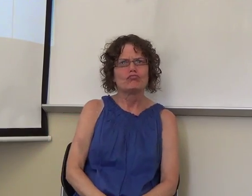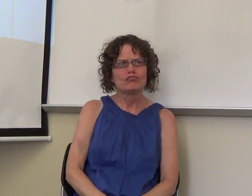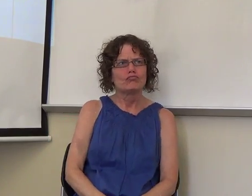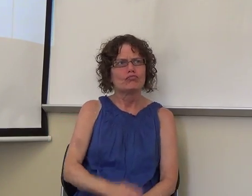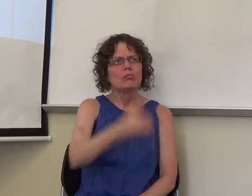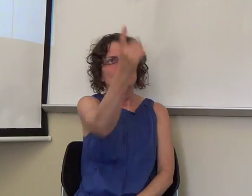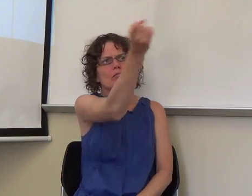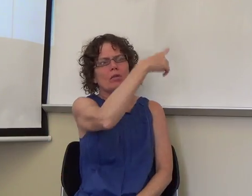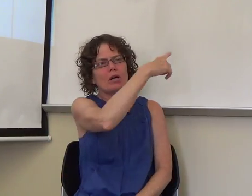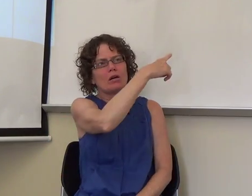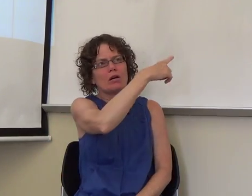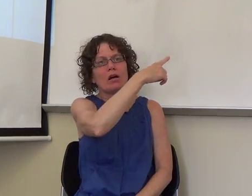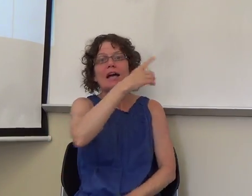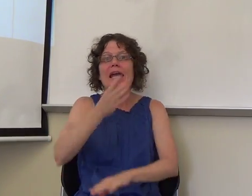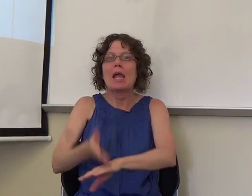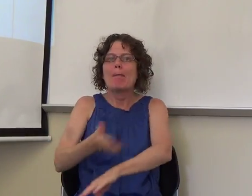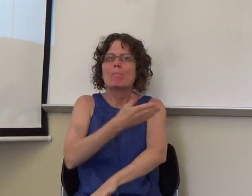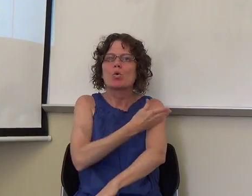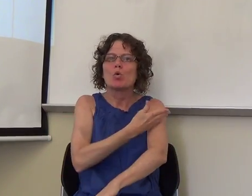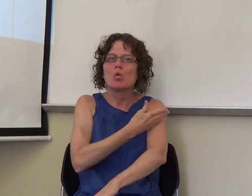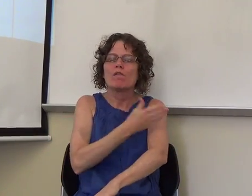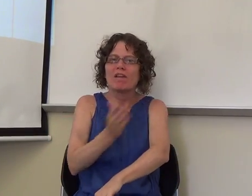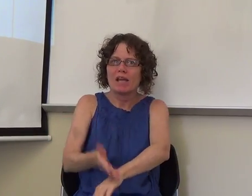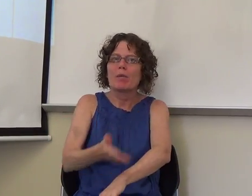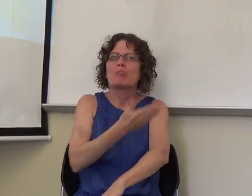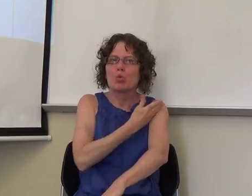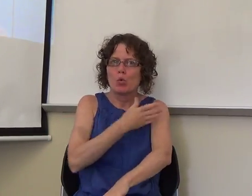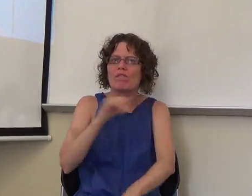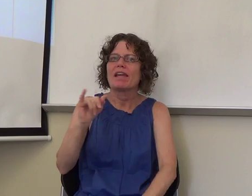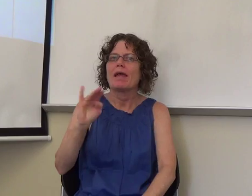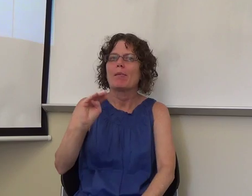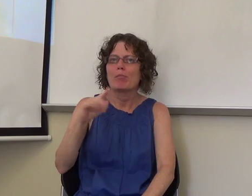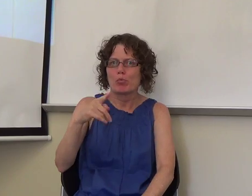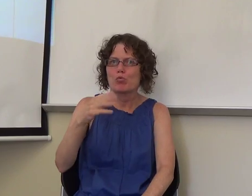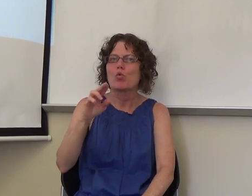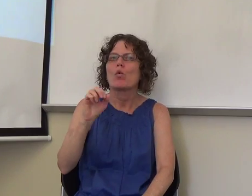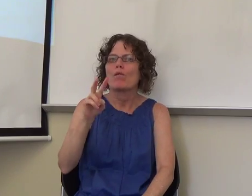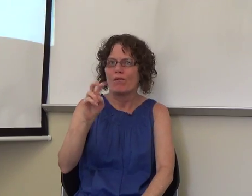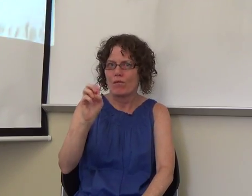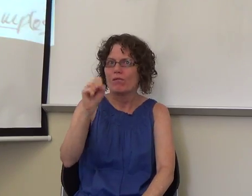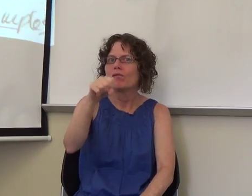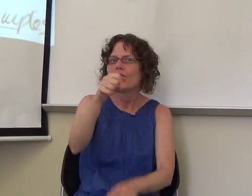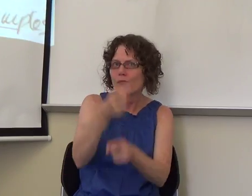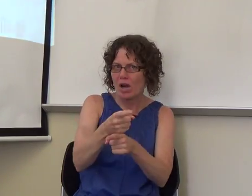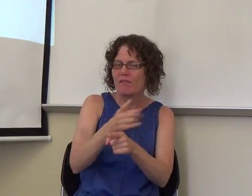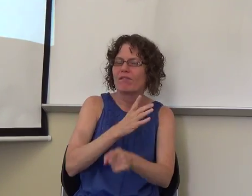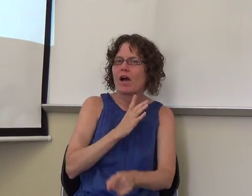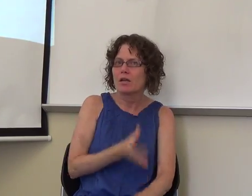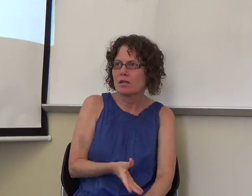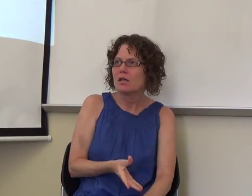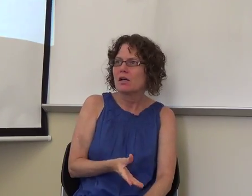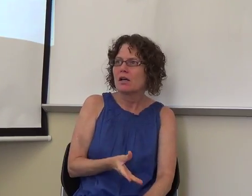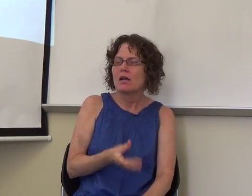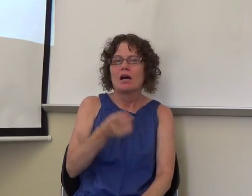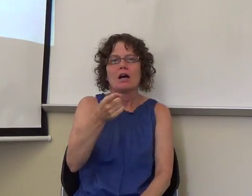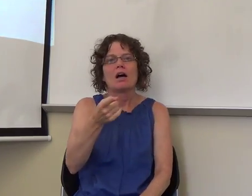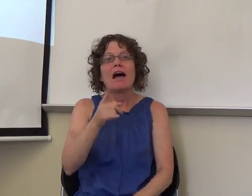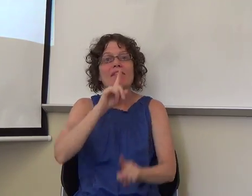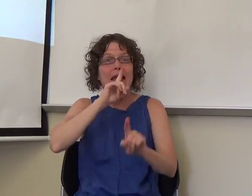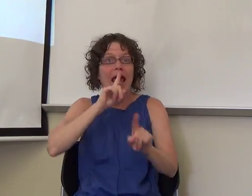improve? Improve, yeah. Here's what we're doing. Not only do you have to get the answer here, write down